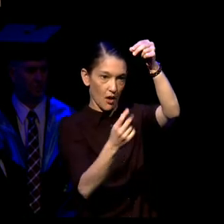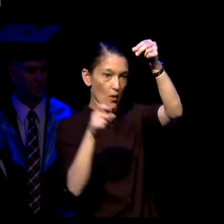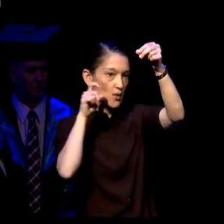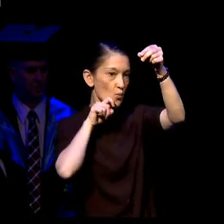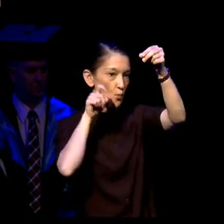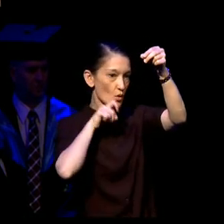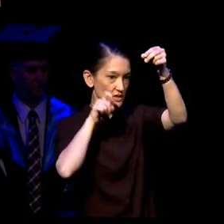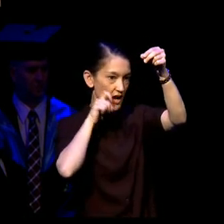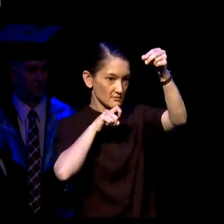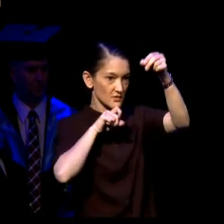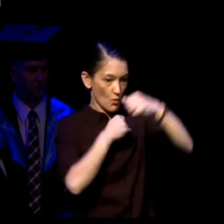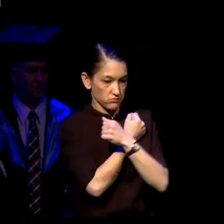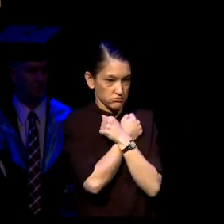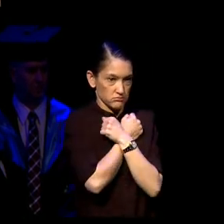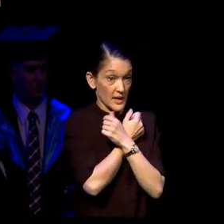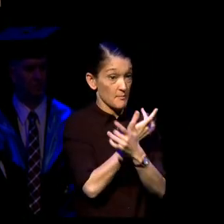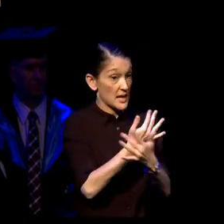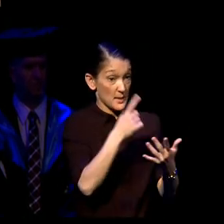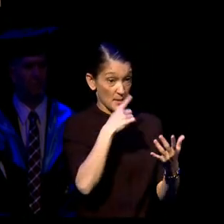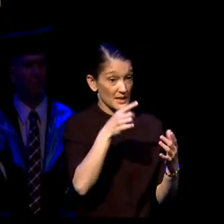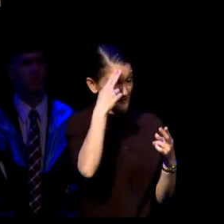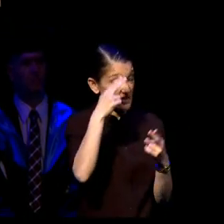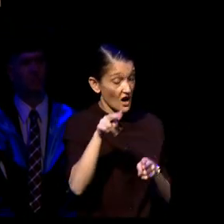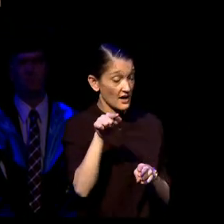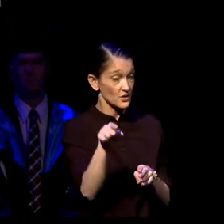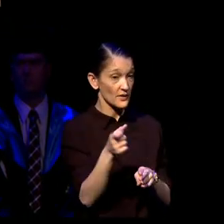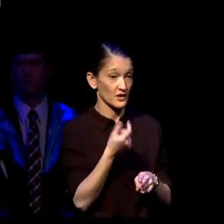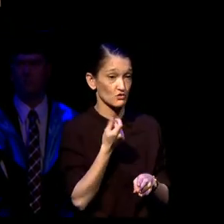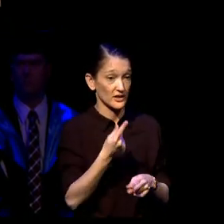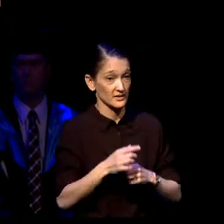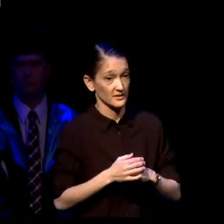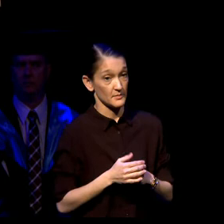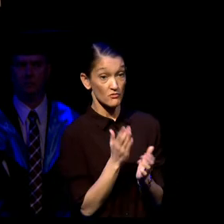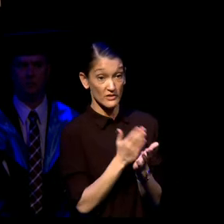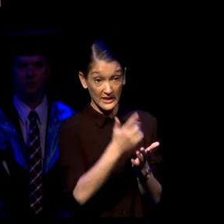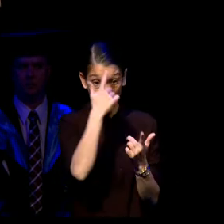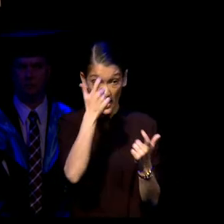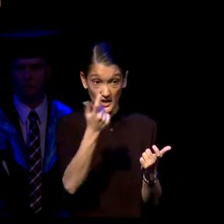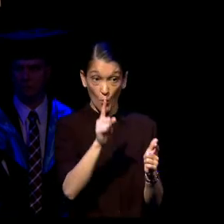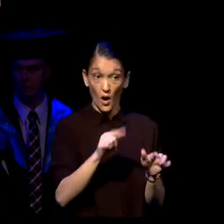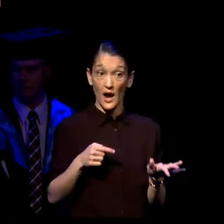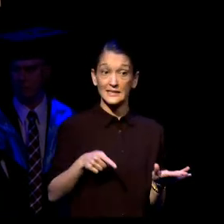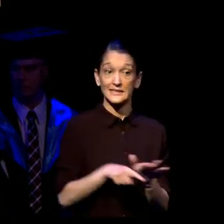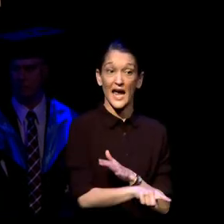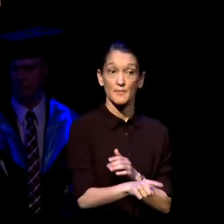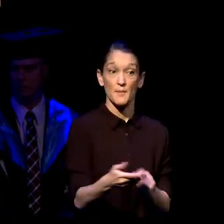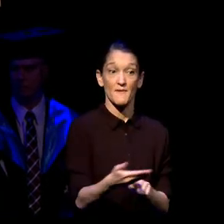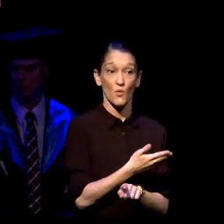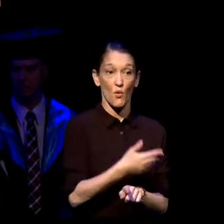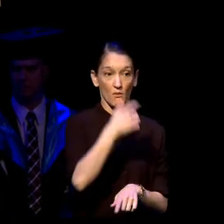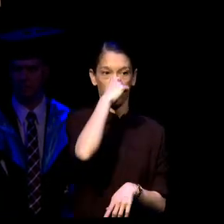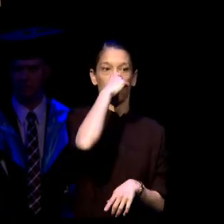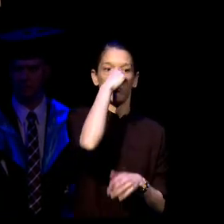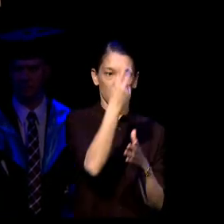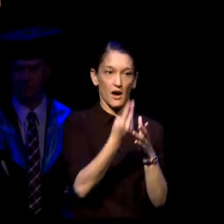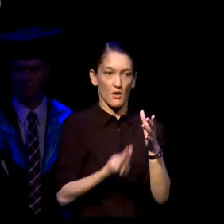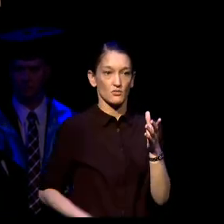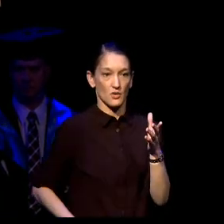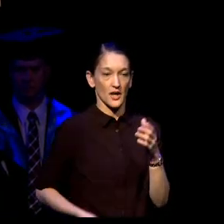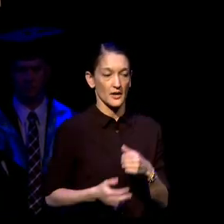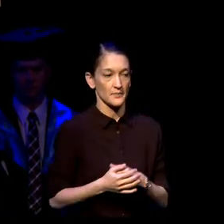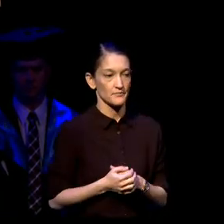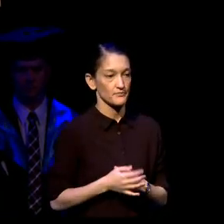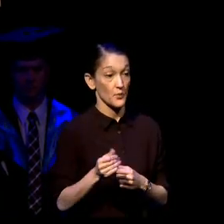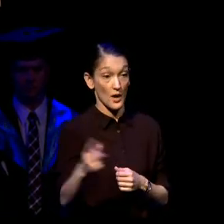water. Many magicians have died performing this trick. The idea is to escape before you drown. I was asked,